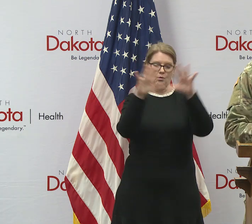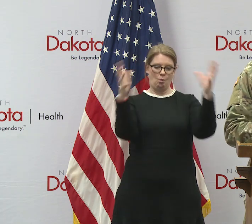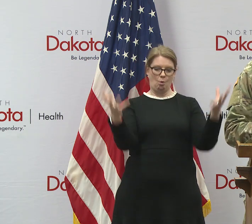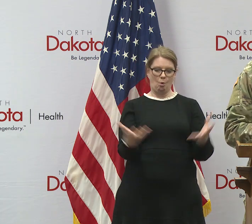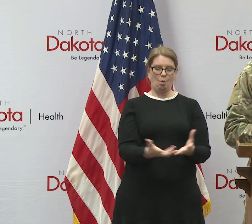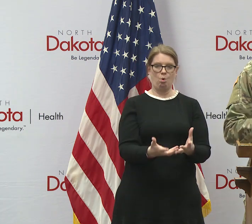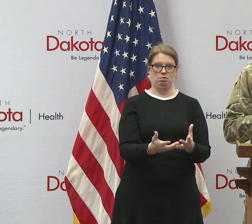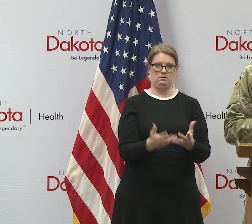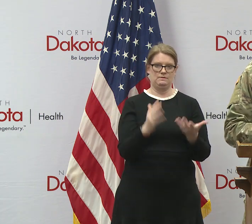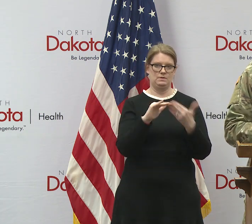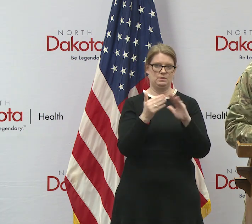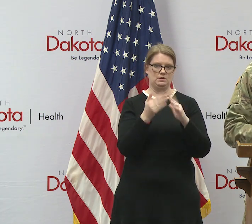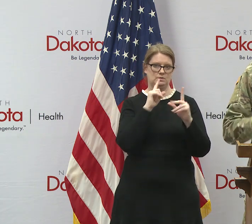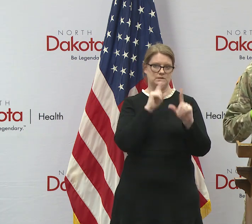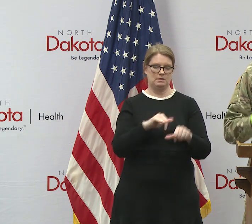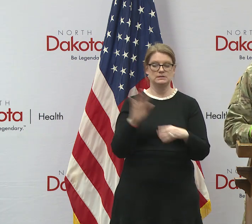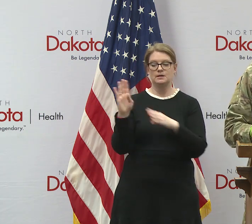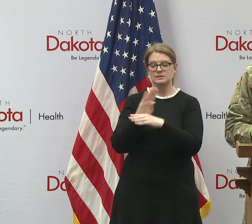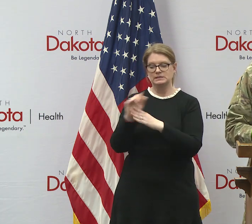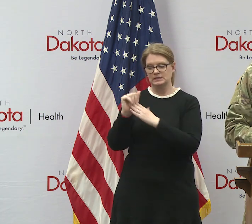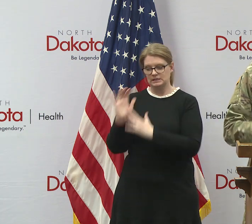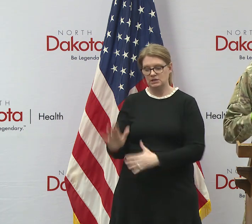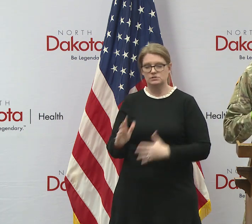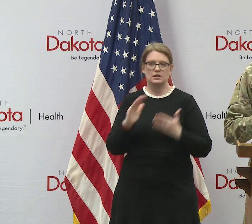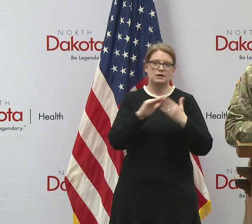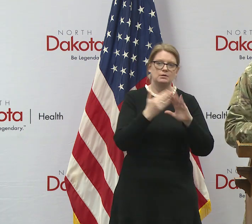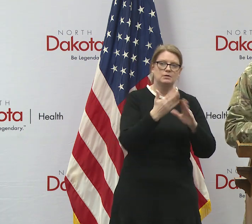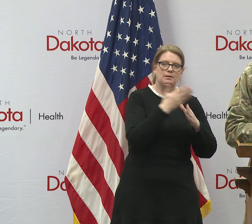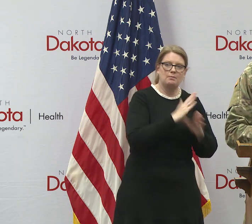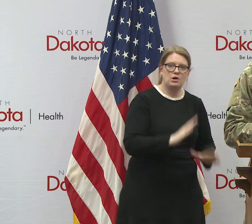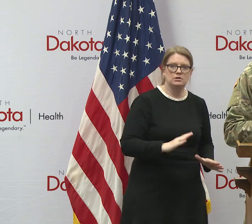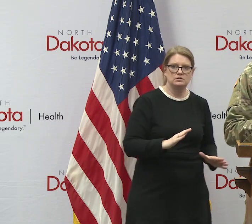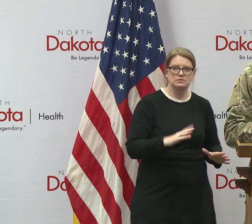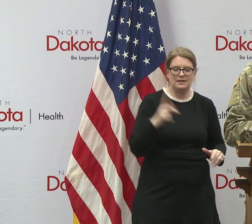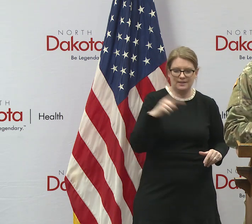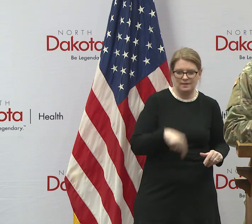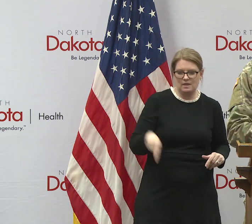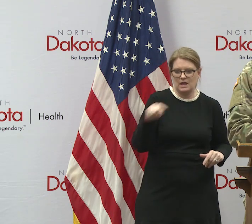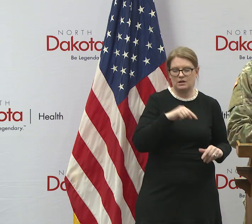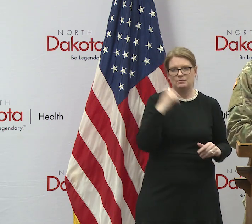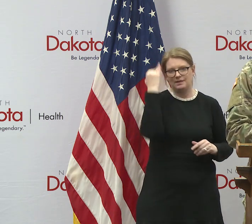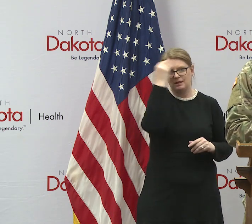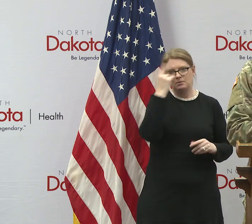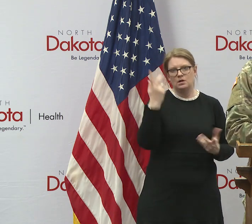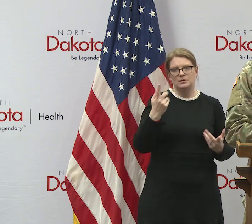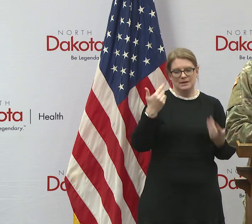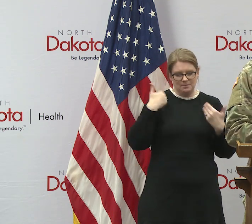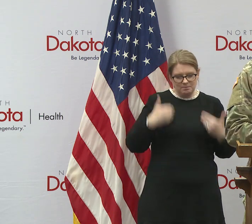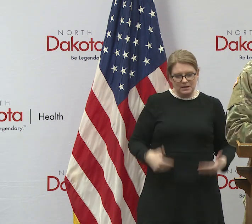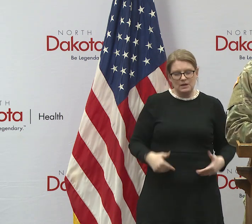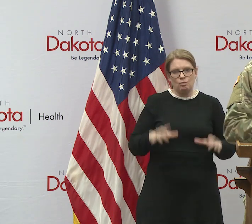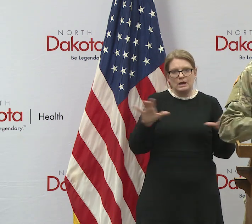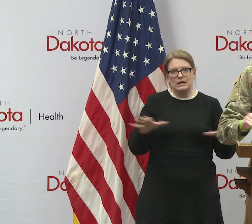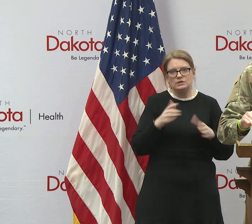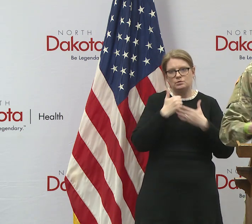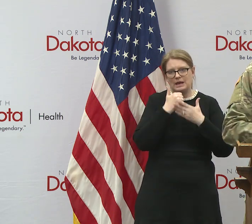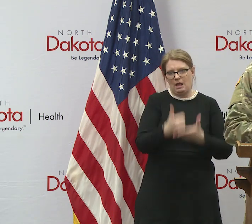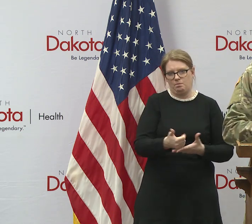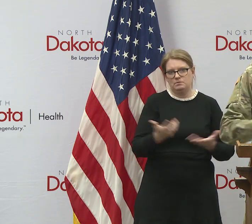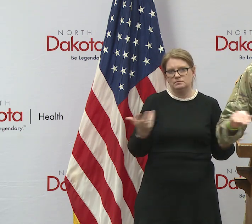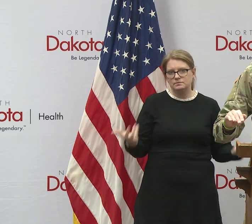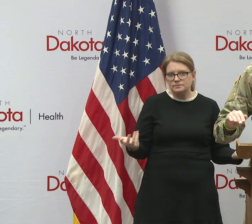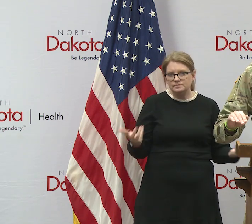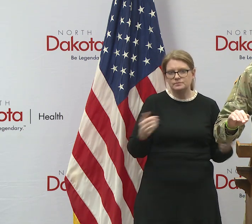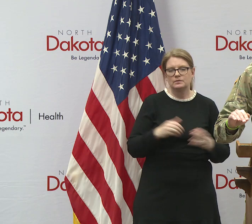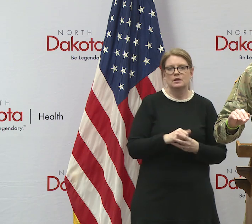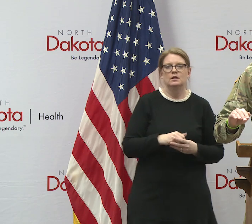community response, our business leaders, our community partners, they all got to be thinking about what can I do to help the effort. On a personal level,